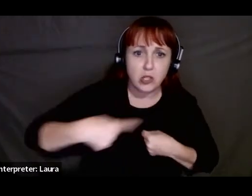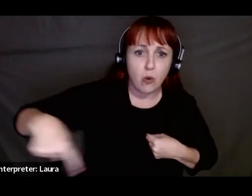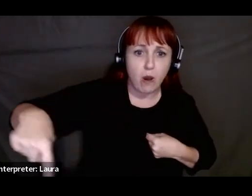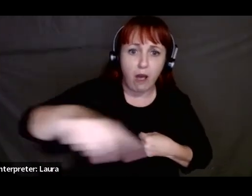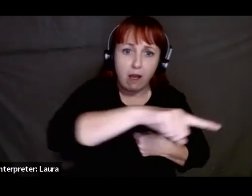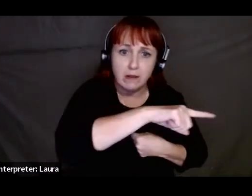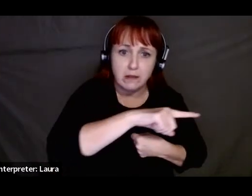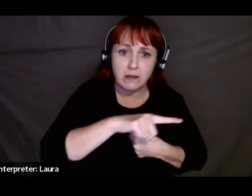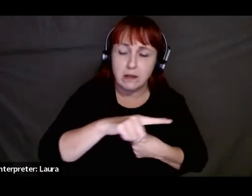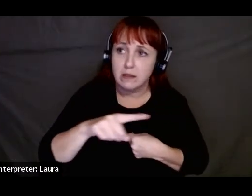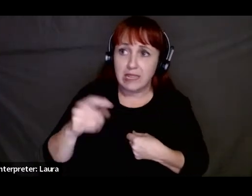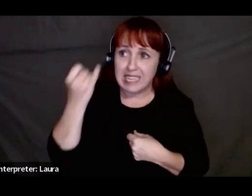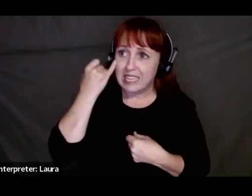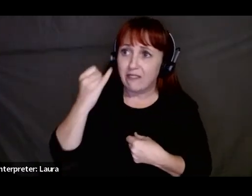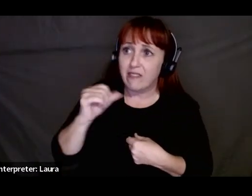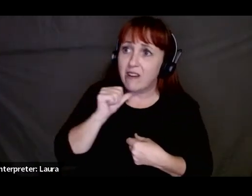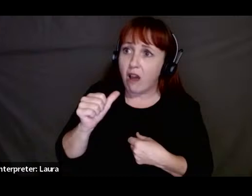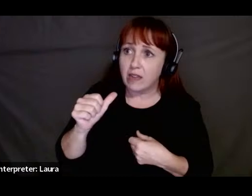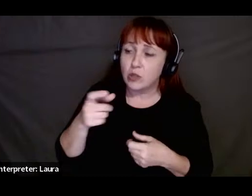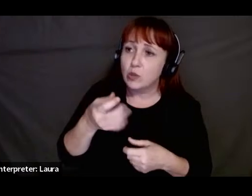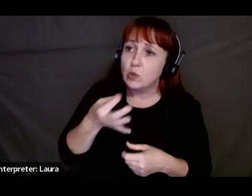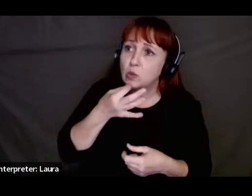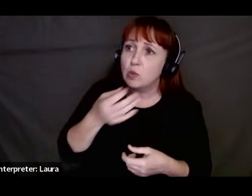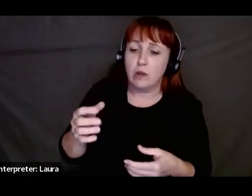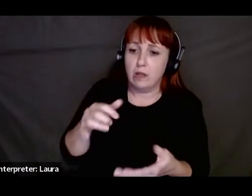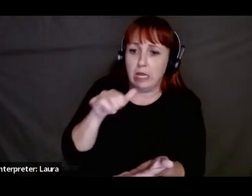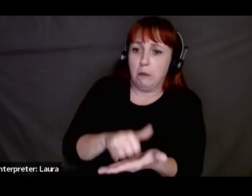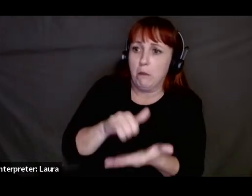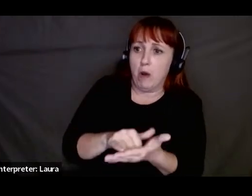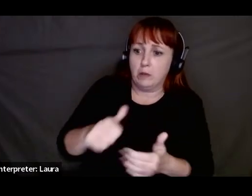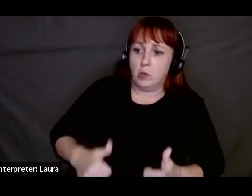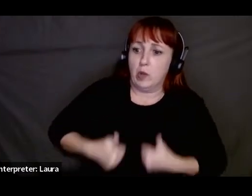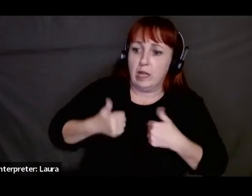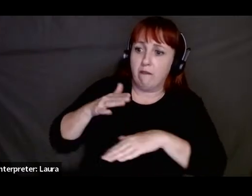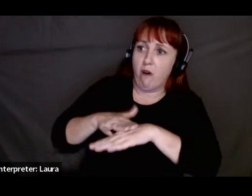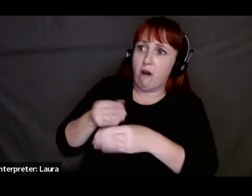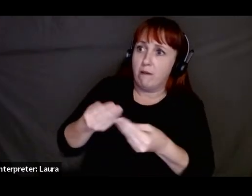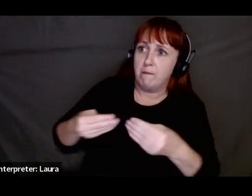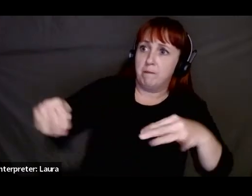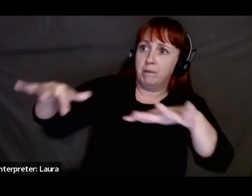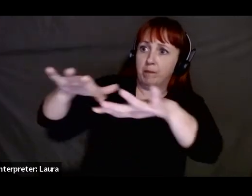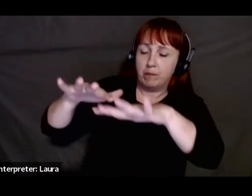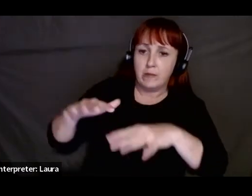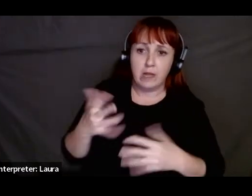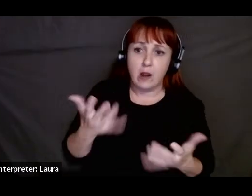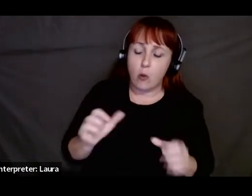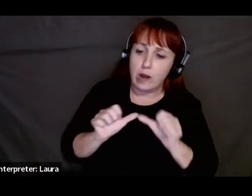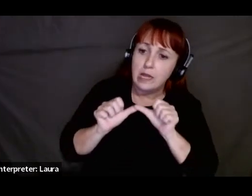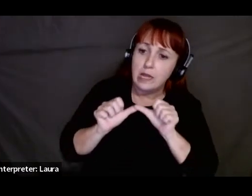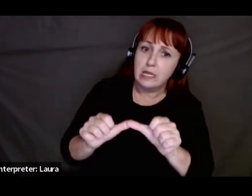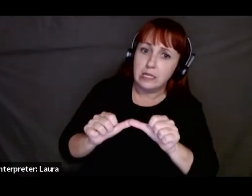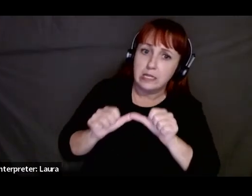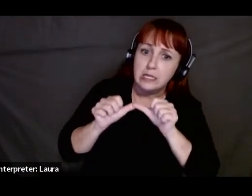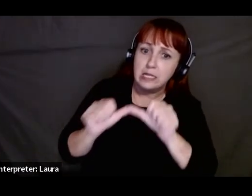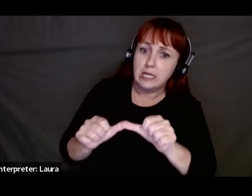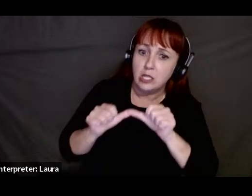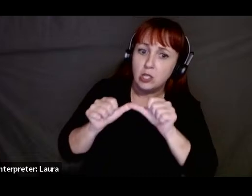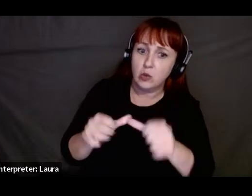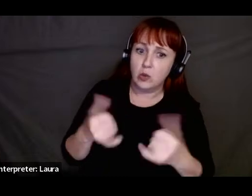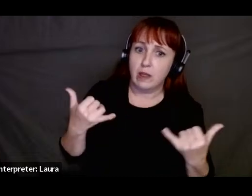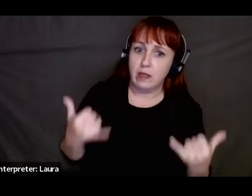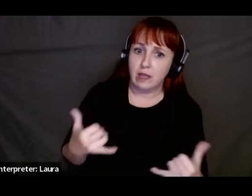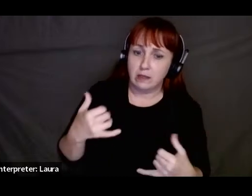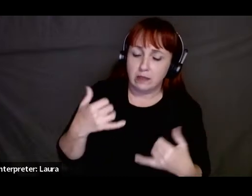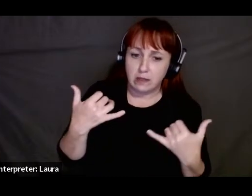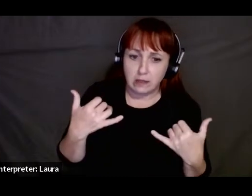Obviously, no one can live on it. But we don't have to continue to contaminate and destroy and desecrate our